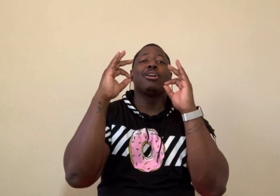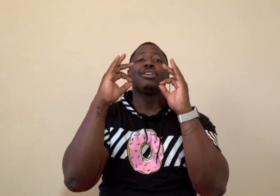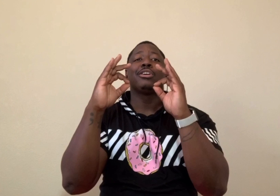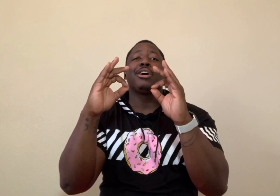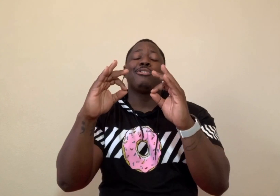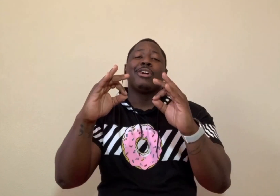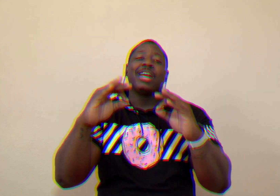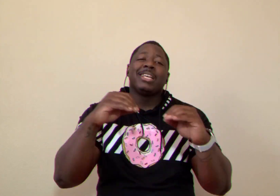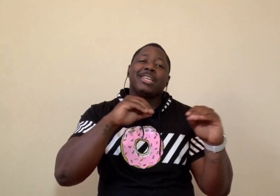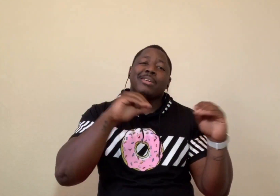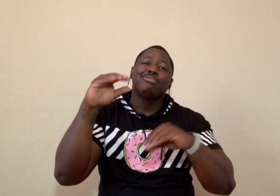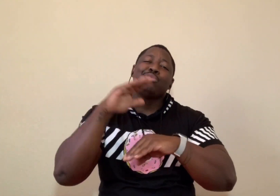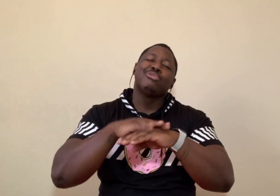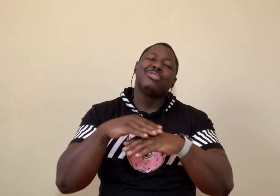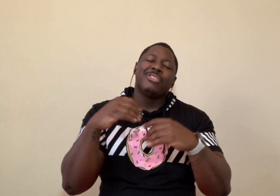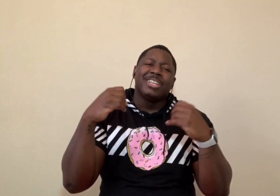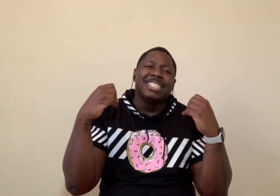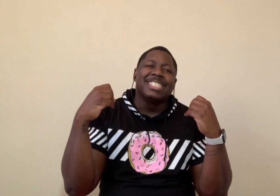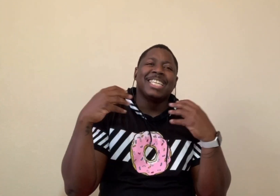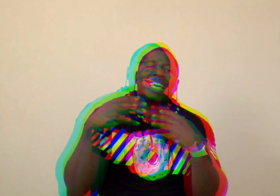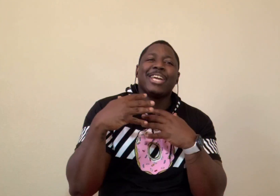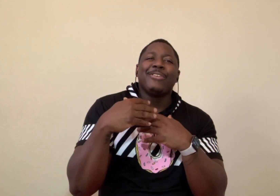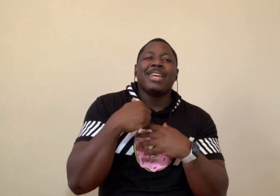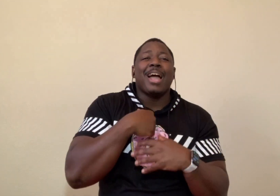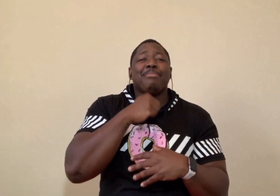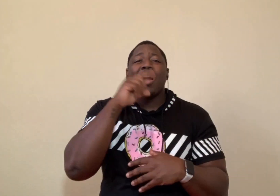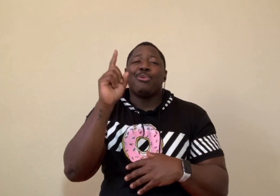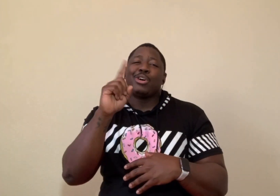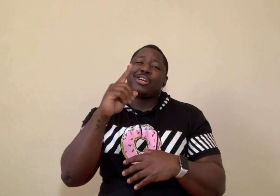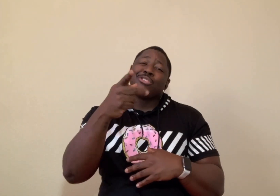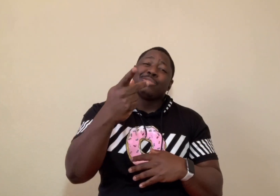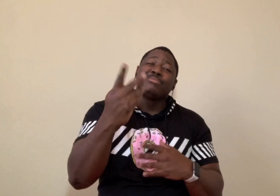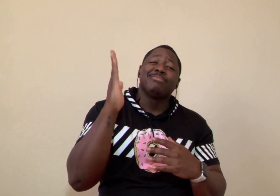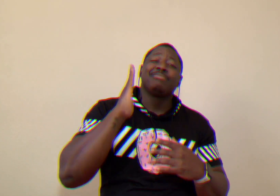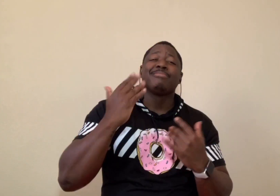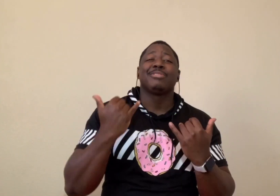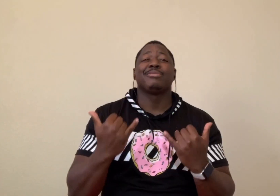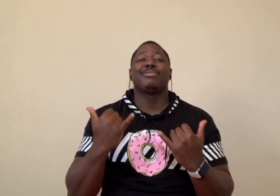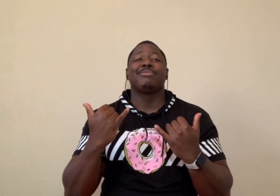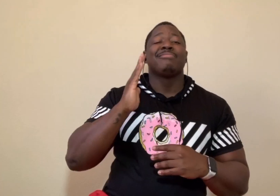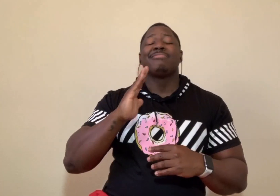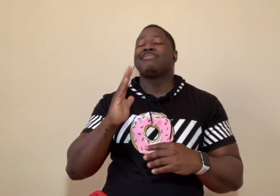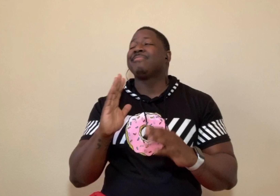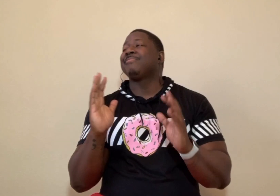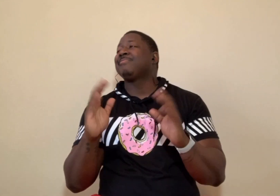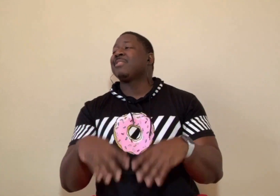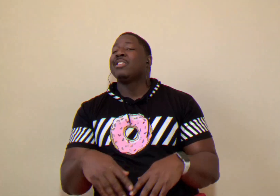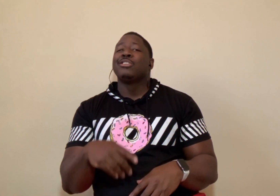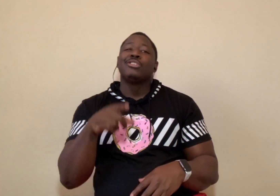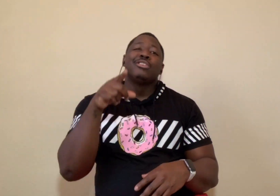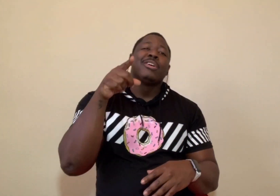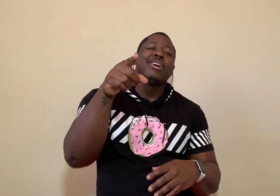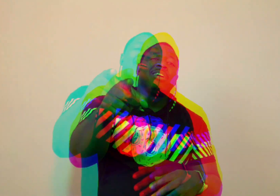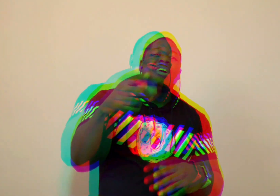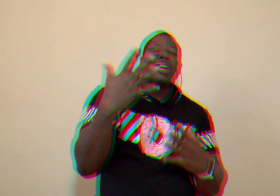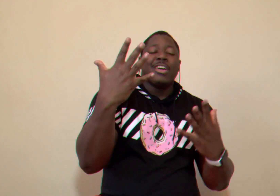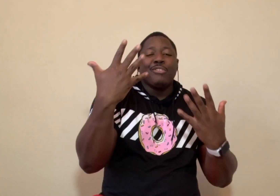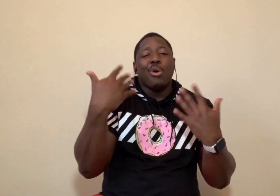good already, so moved on is scary. I'm not where you left me at all. So, if you